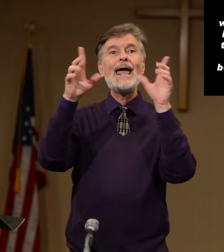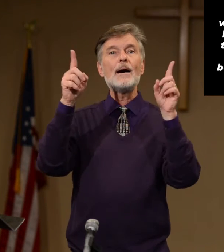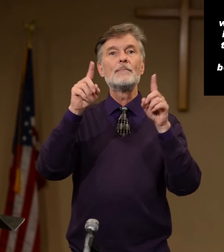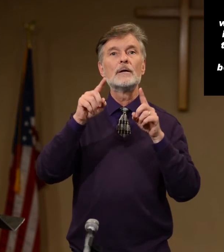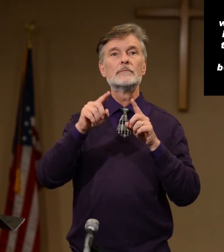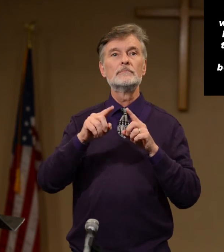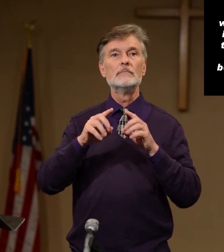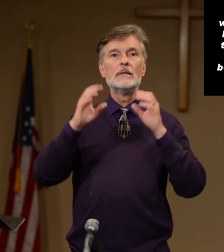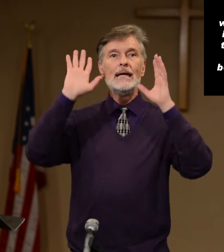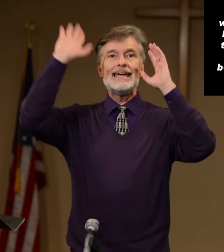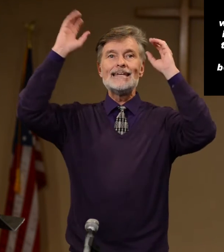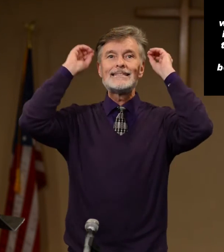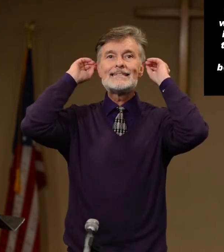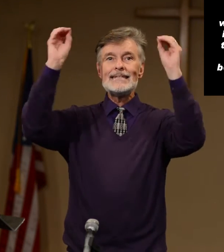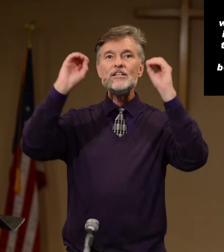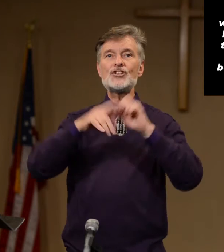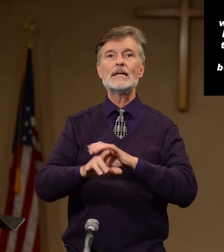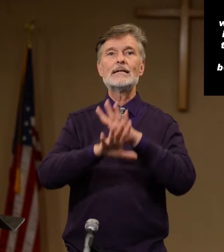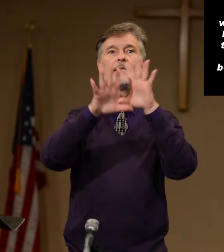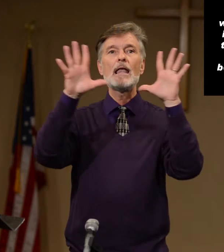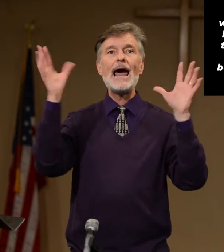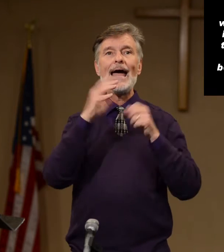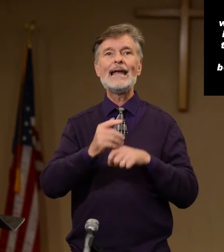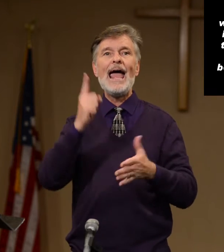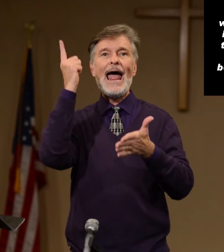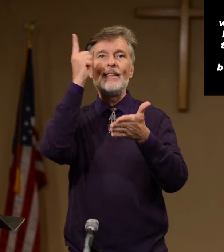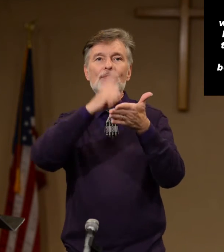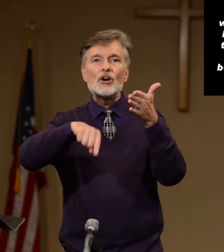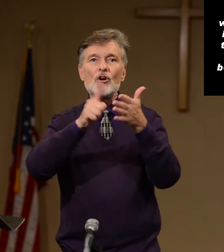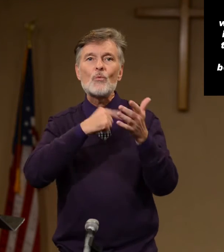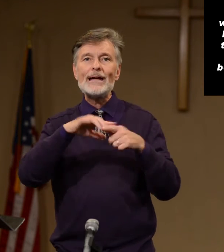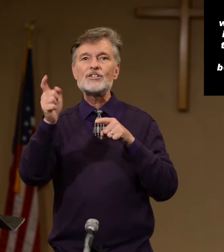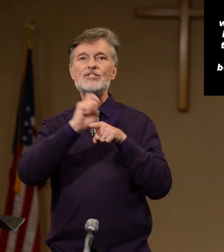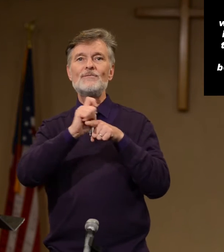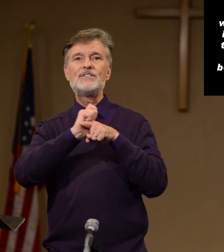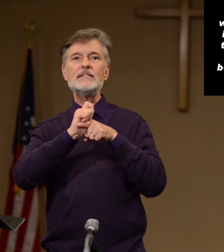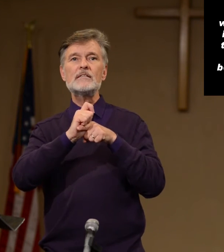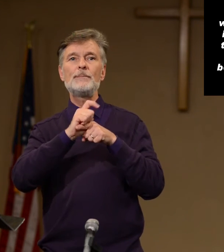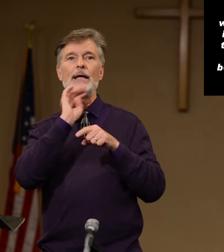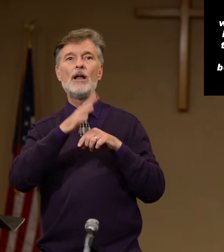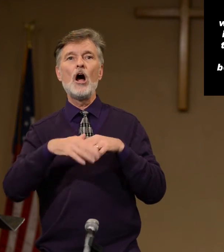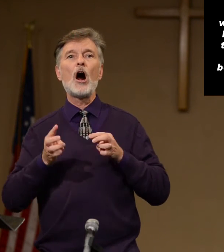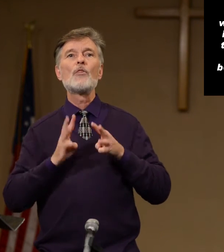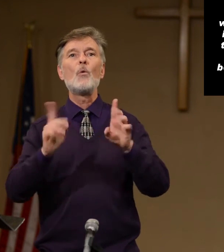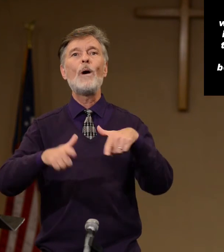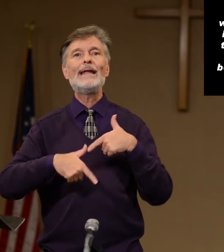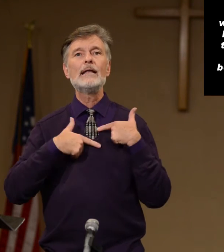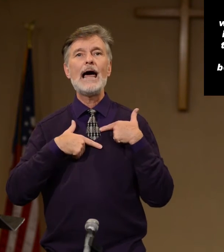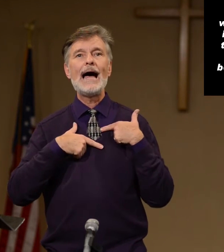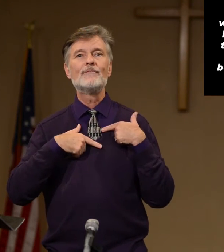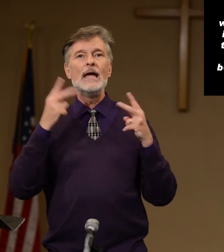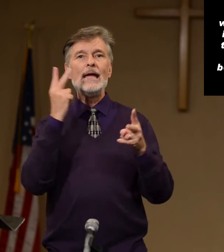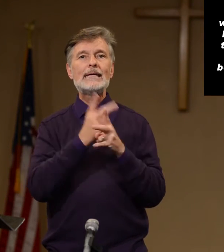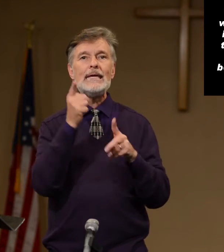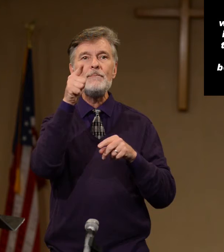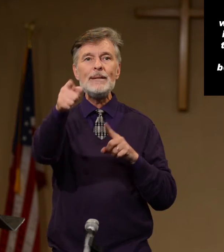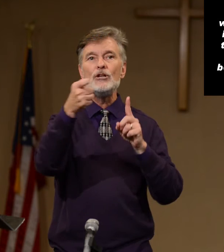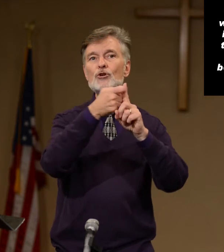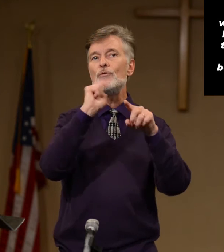lamp. His teaching is a light, and the corrections of discipline are the way to life, keeping you